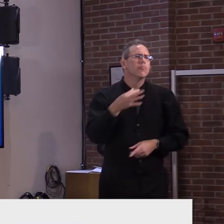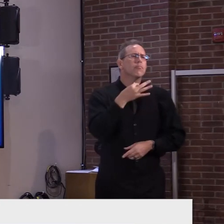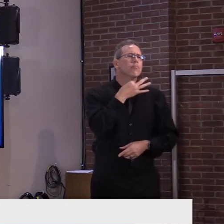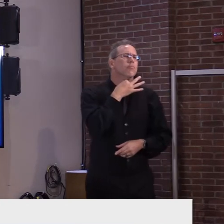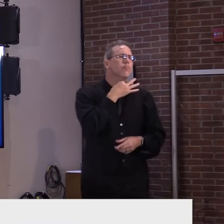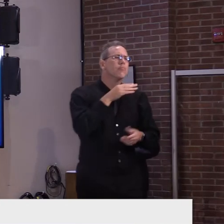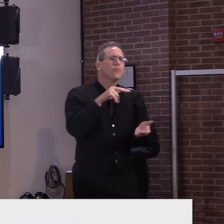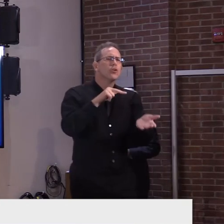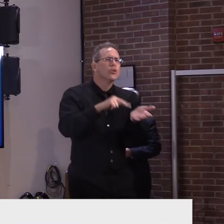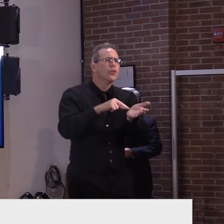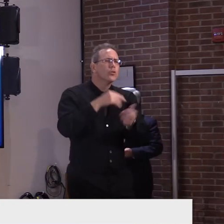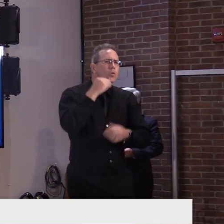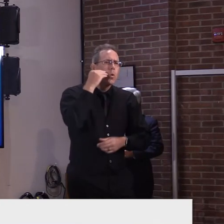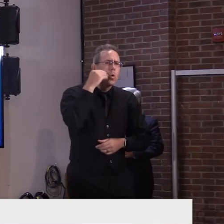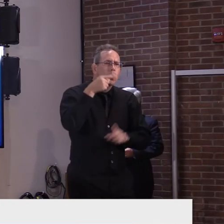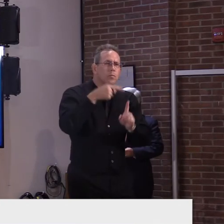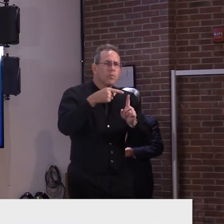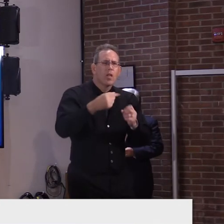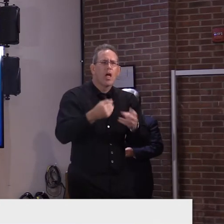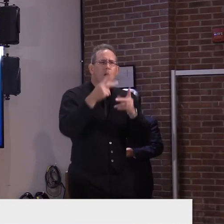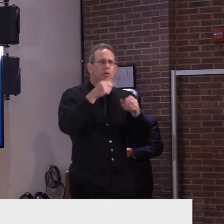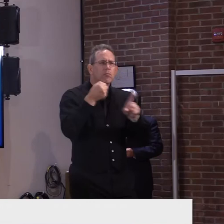now.